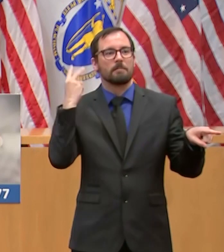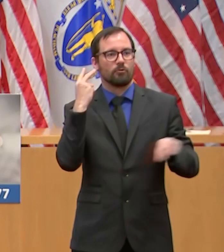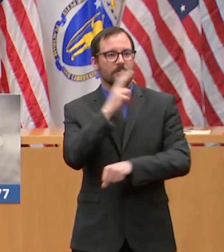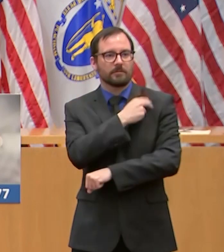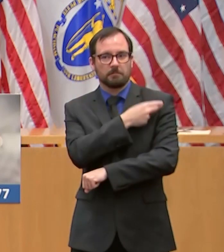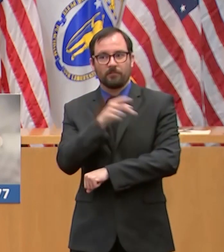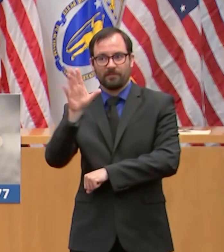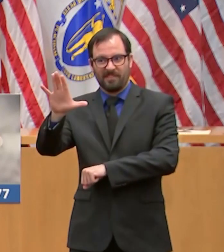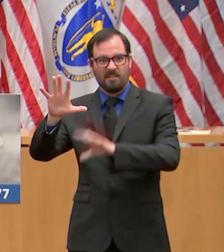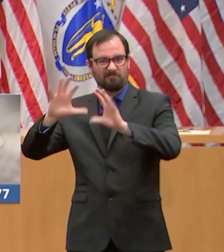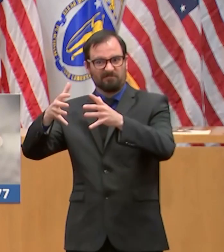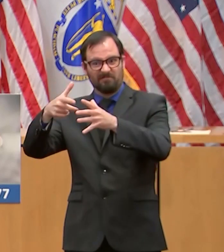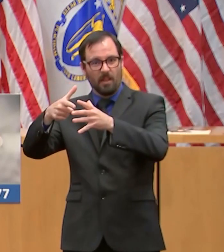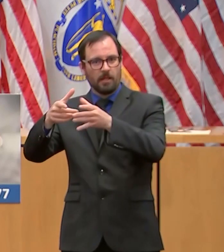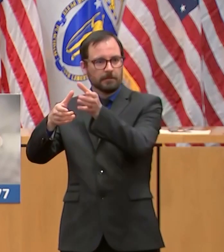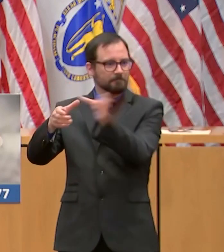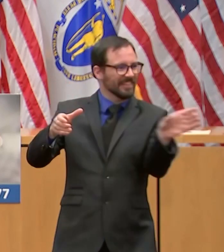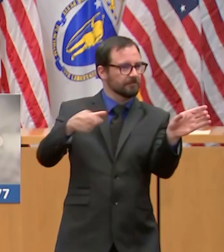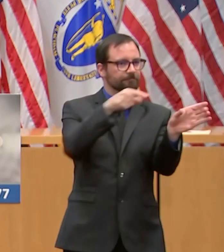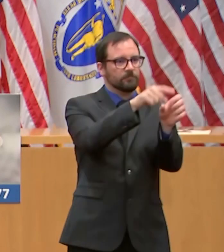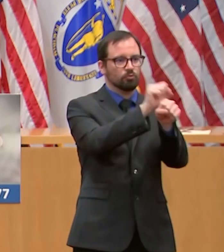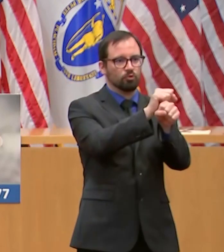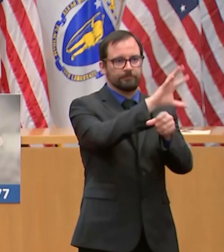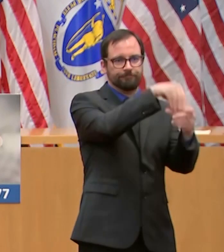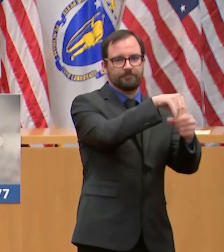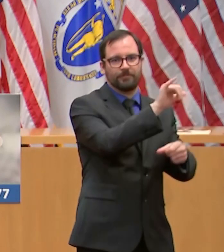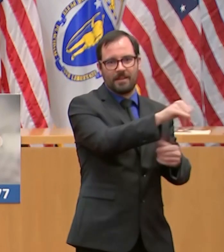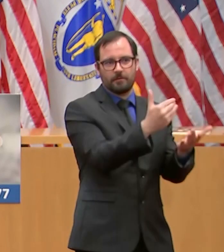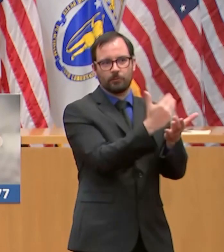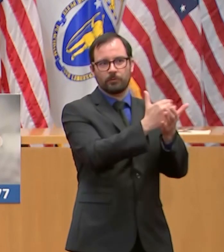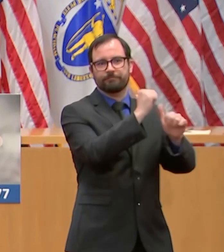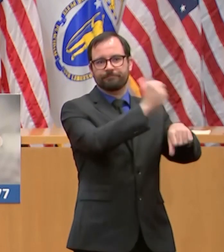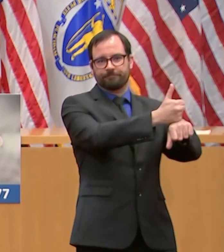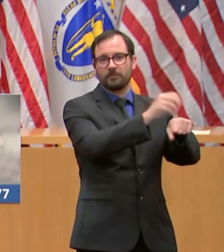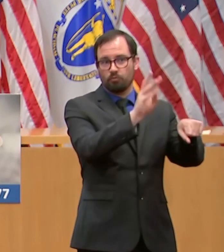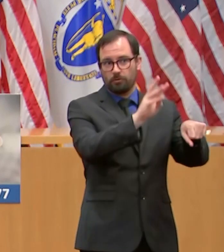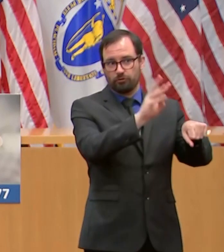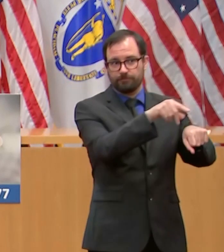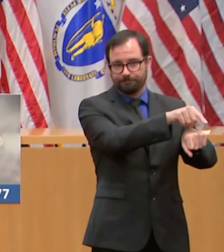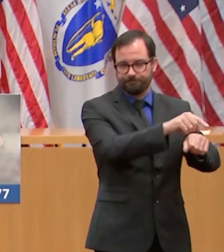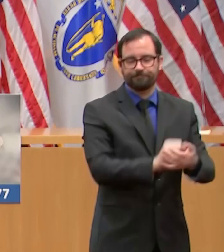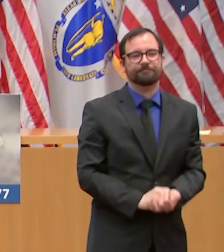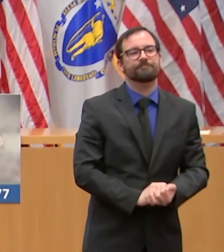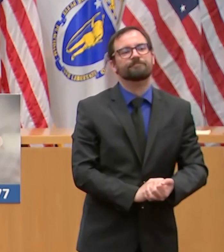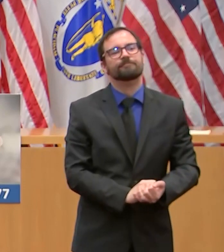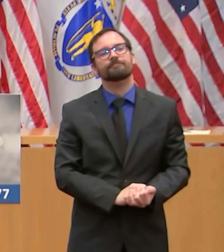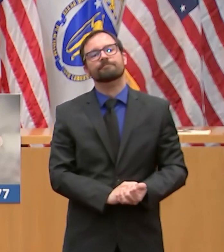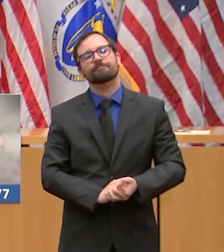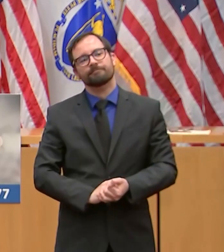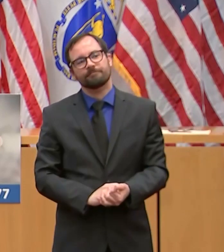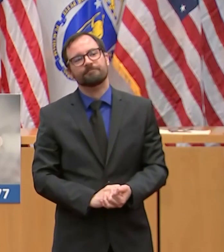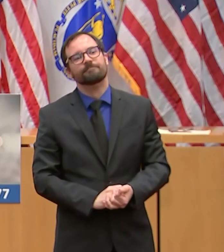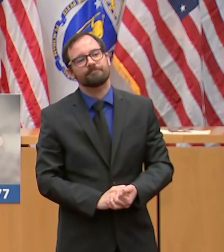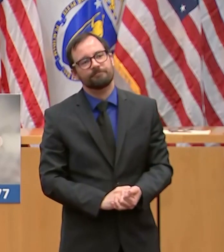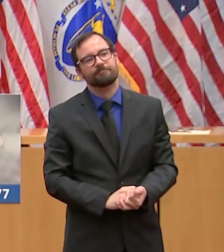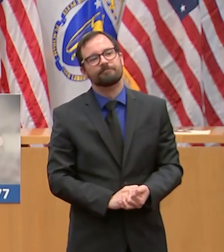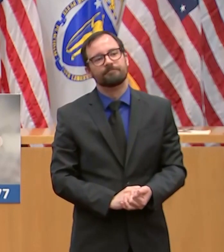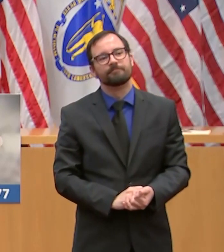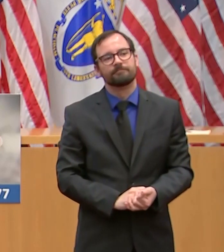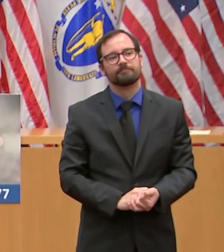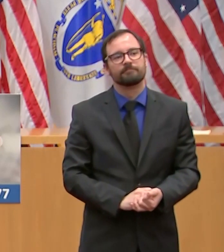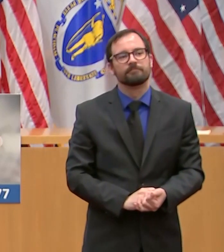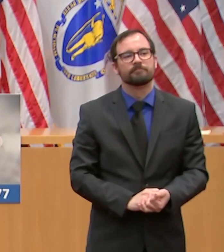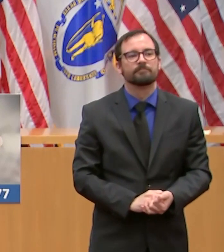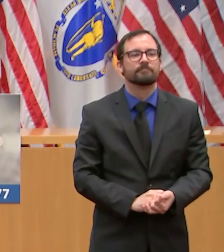work. Today we're here to announce the details for the Boston Field Medical Station at the Boston Convention and Exhibition Center.